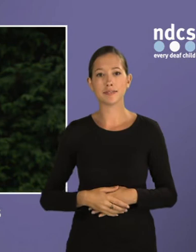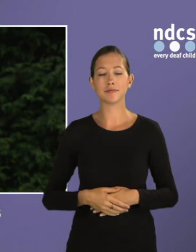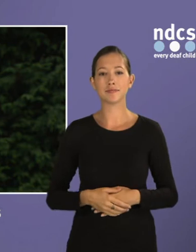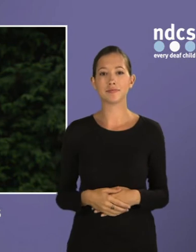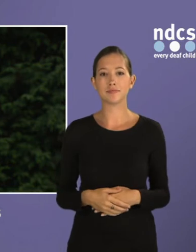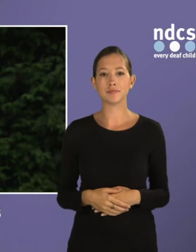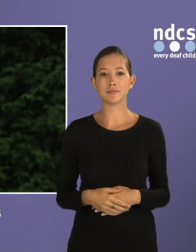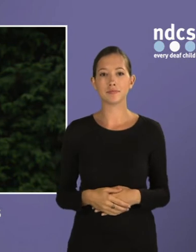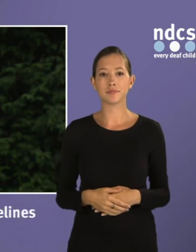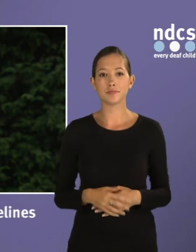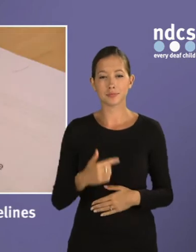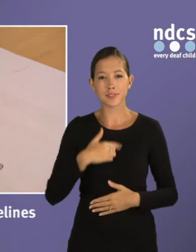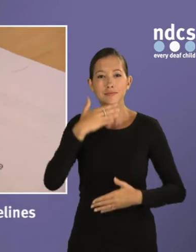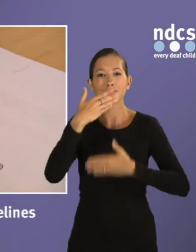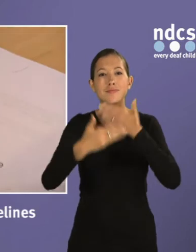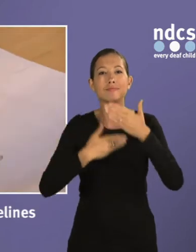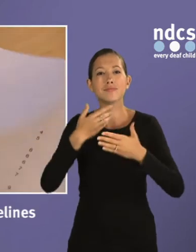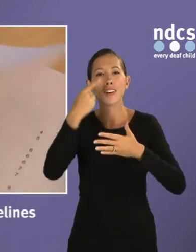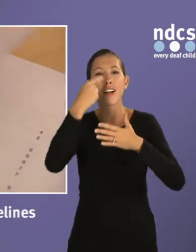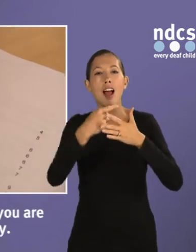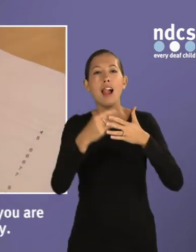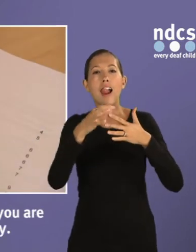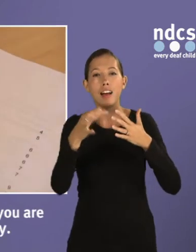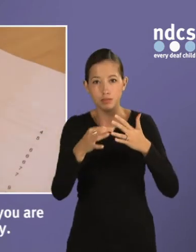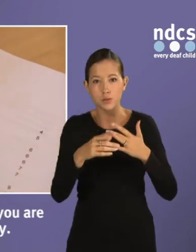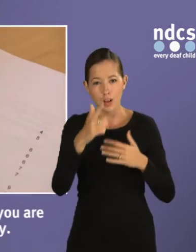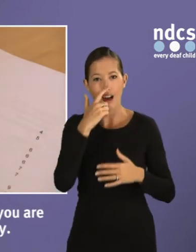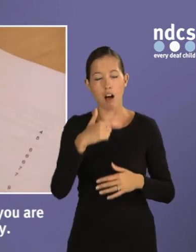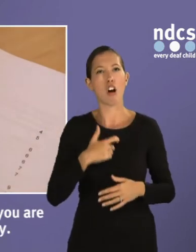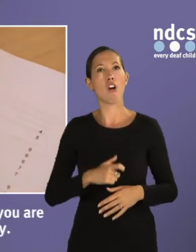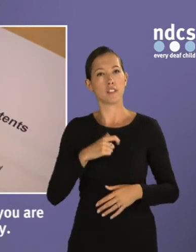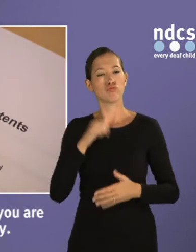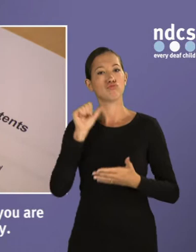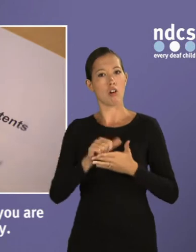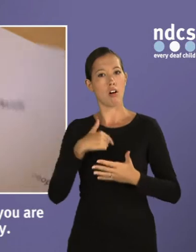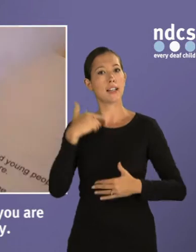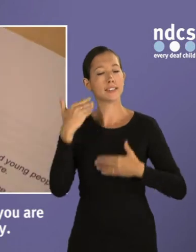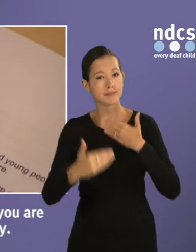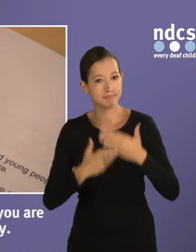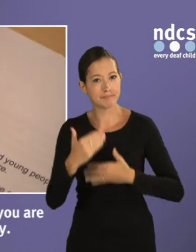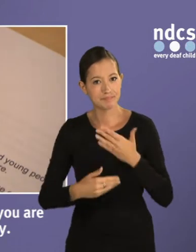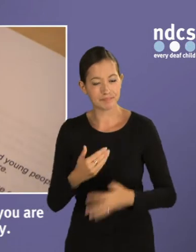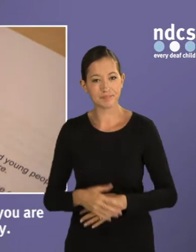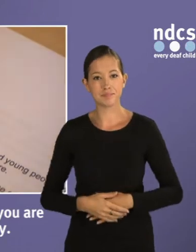best interests of the child. Using the following guidelines, you can be confident that you're acting in the right way.